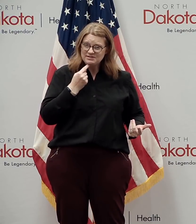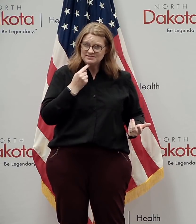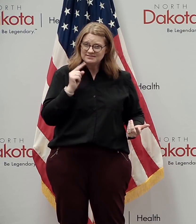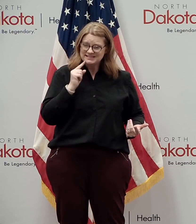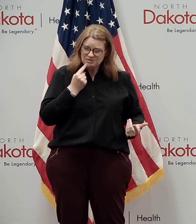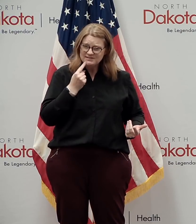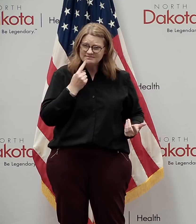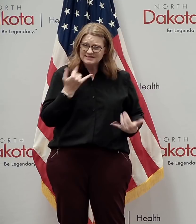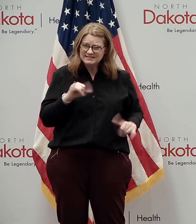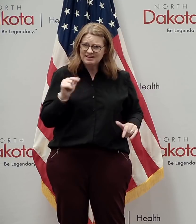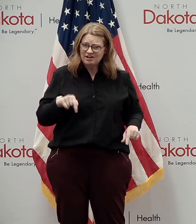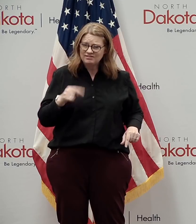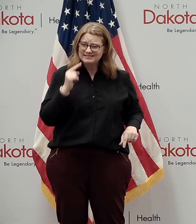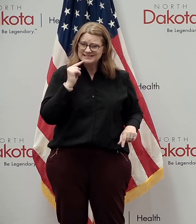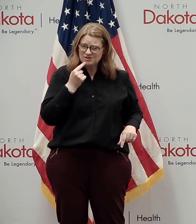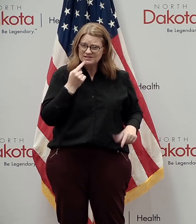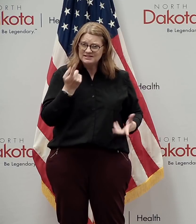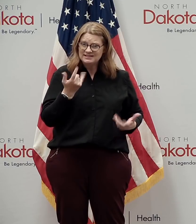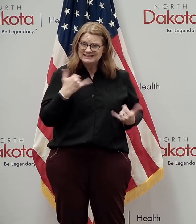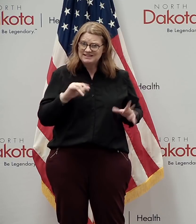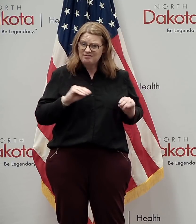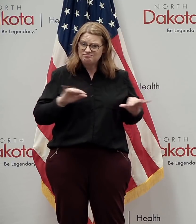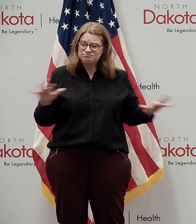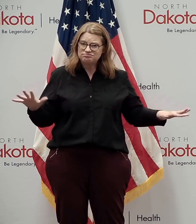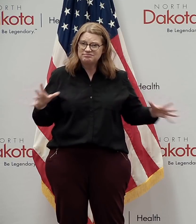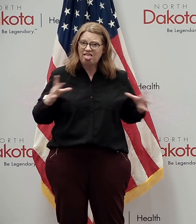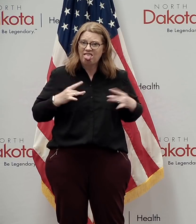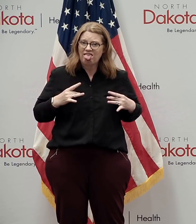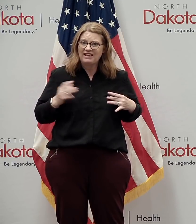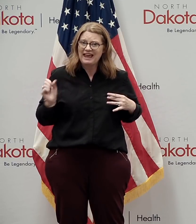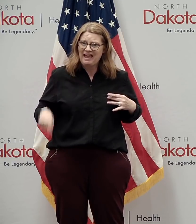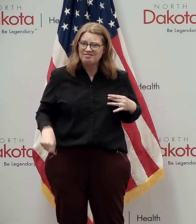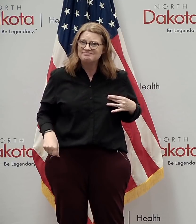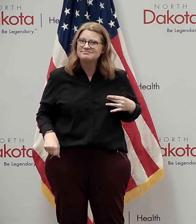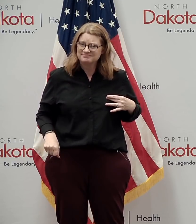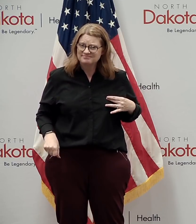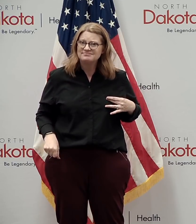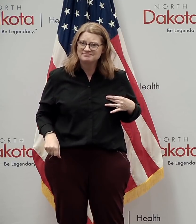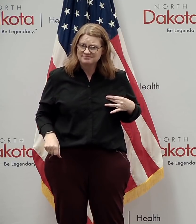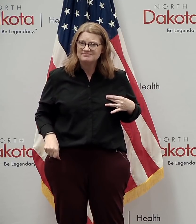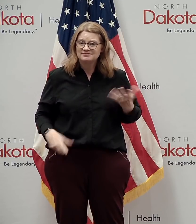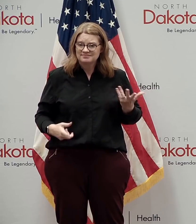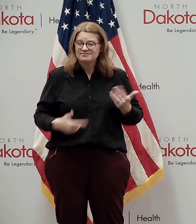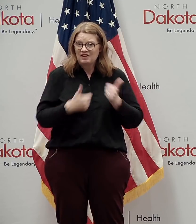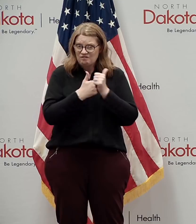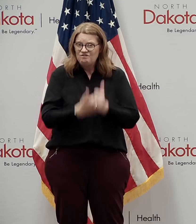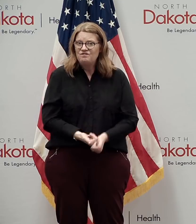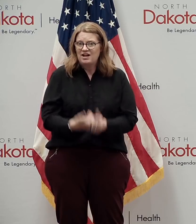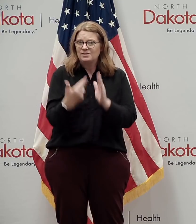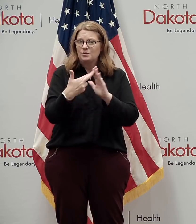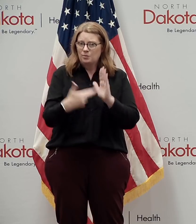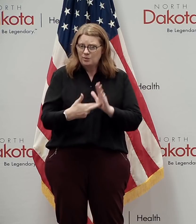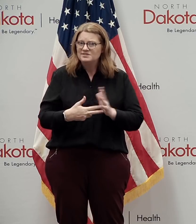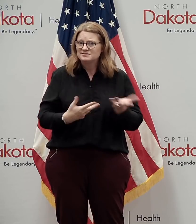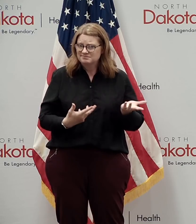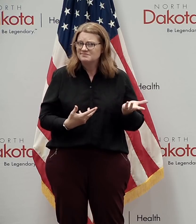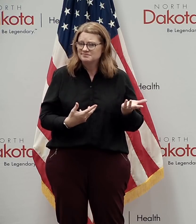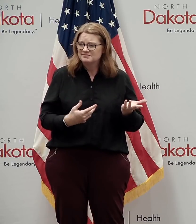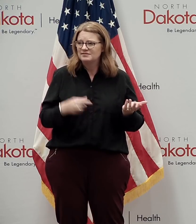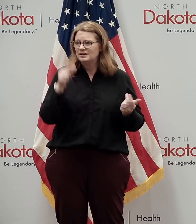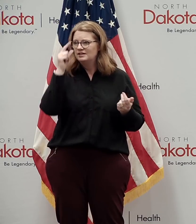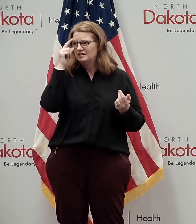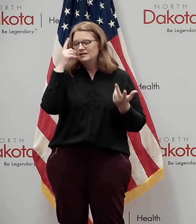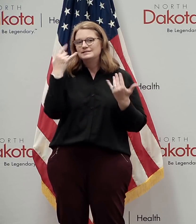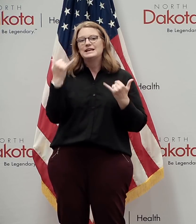here, it's still contagious, and we have to follow the basics on how to make it not spread. So we're starting, with